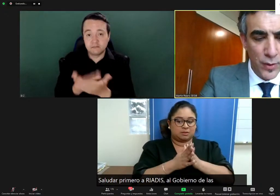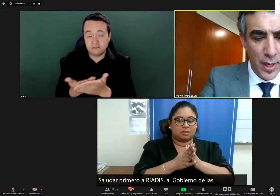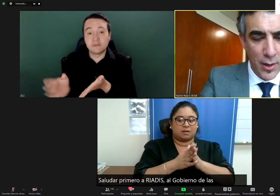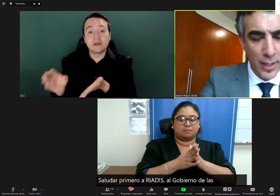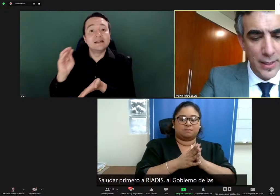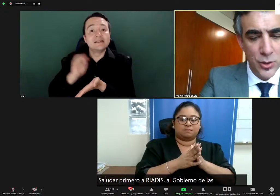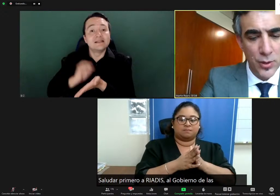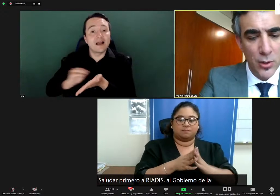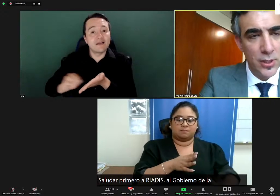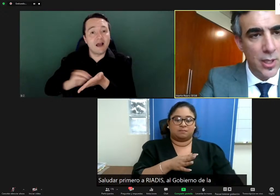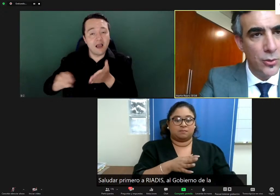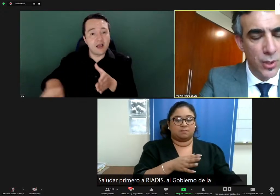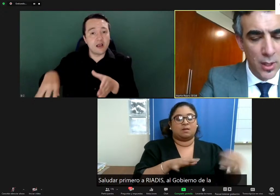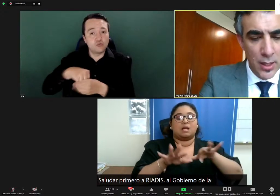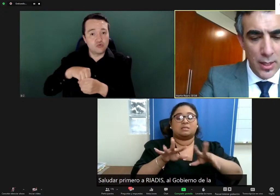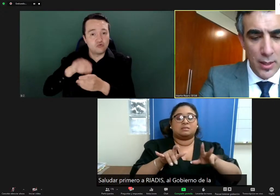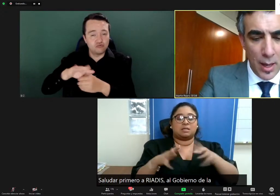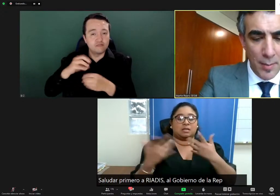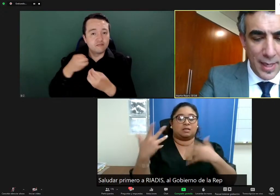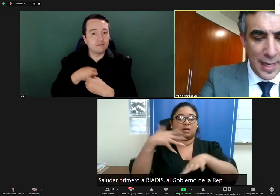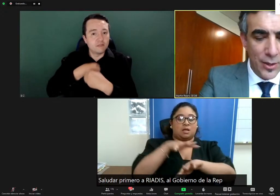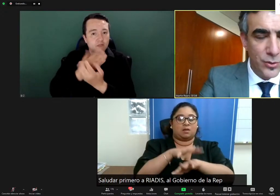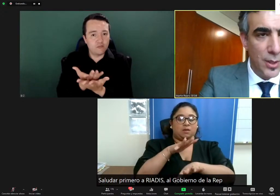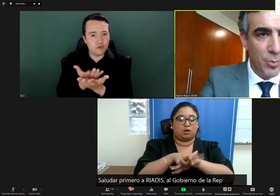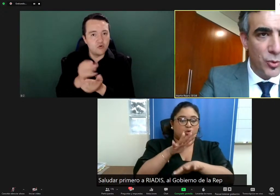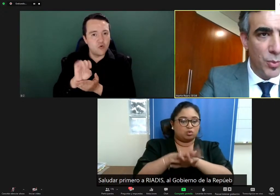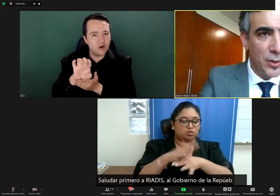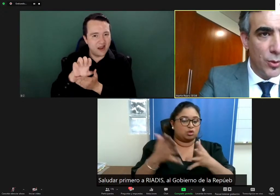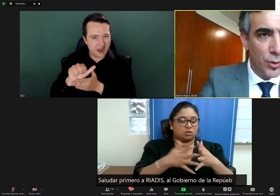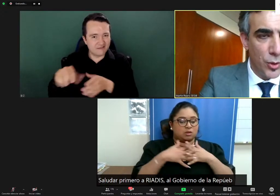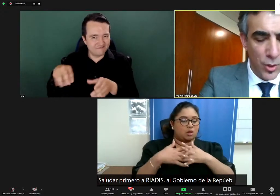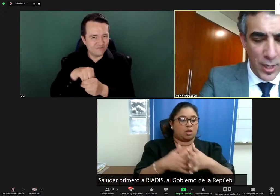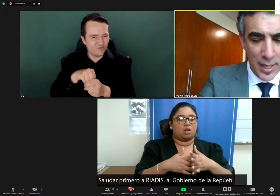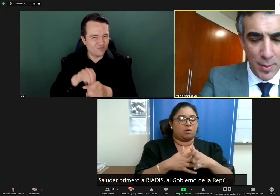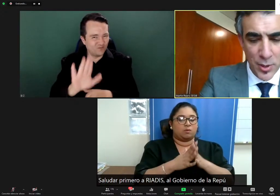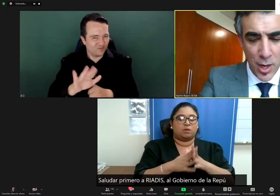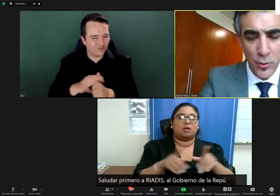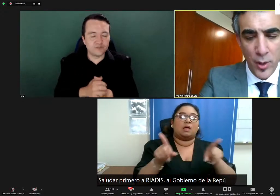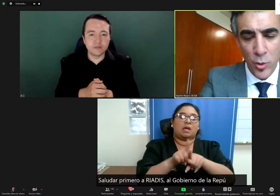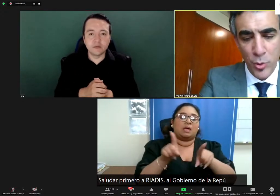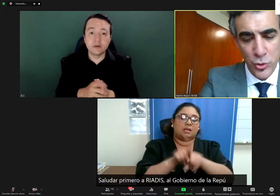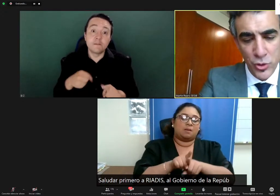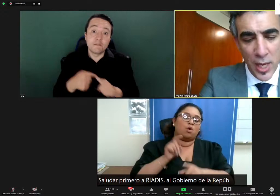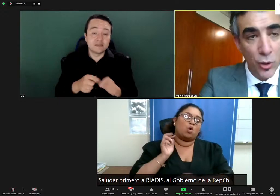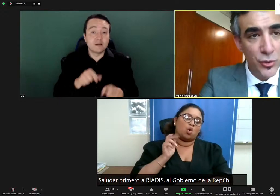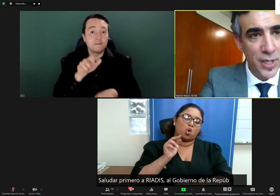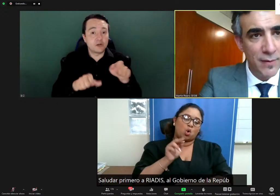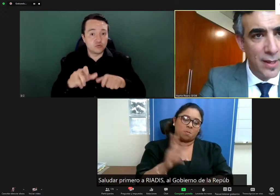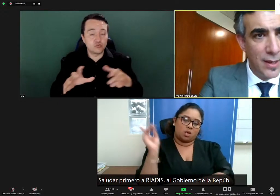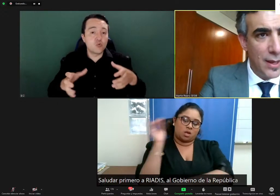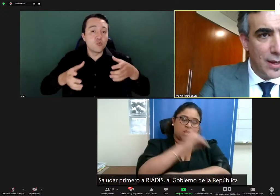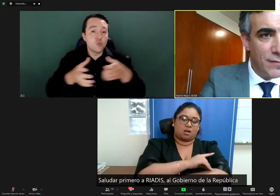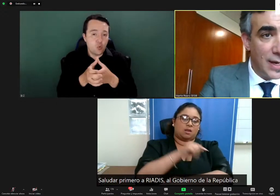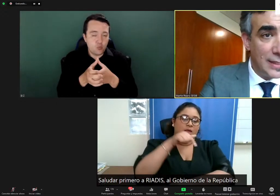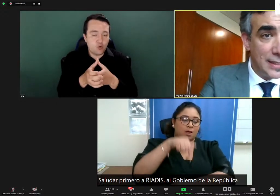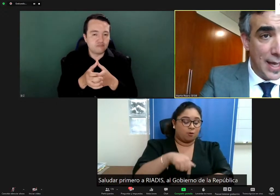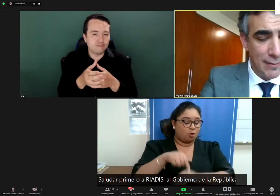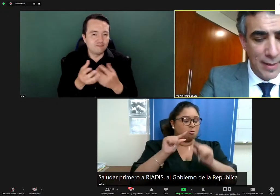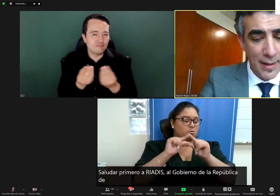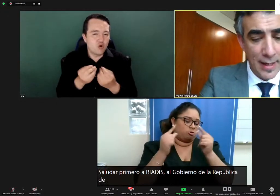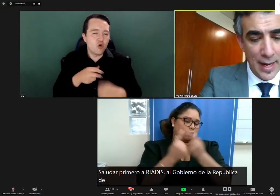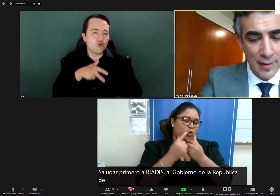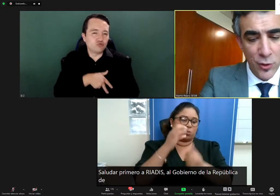persons with disabilities the secretary for inclusion of the oas anarcholites that we were talking